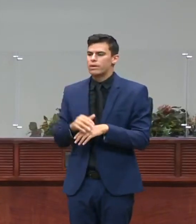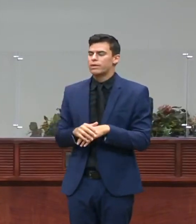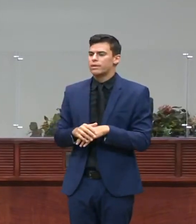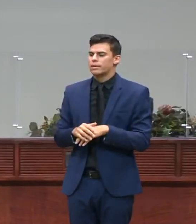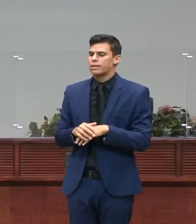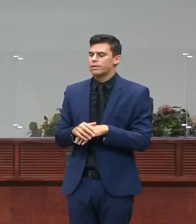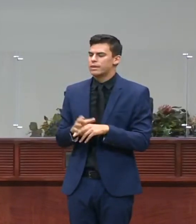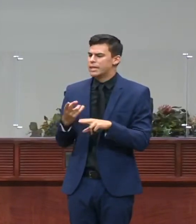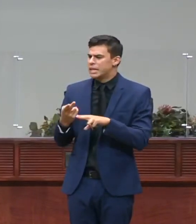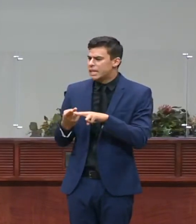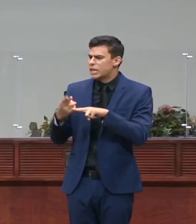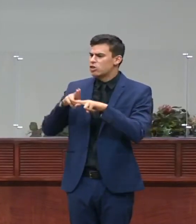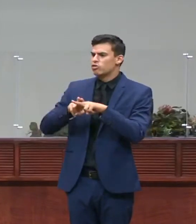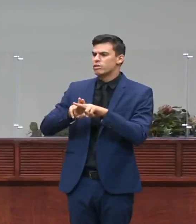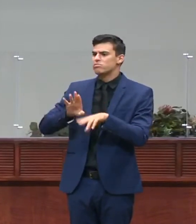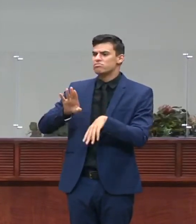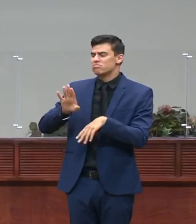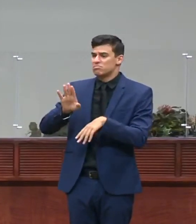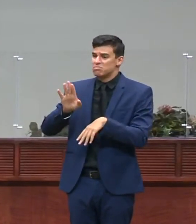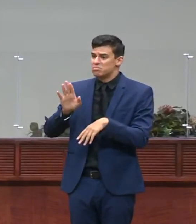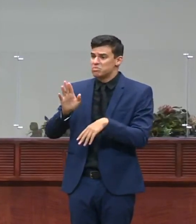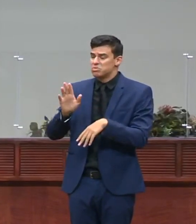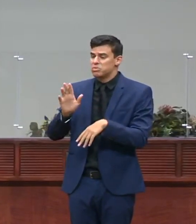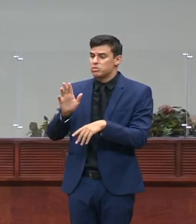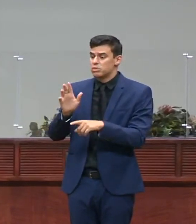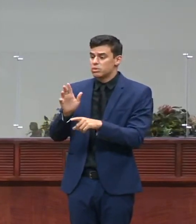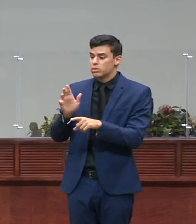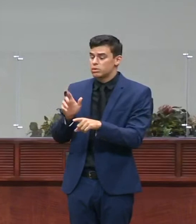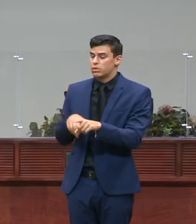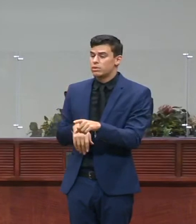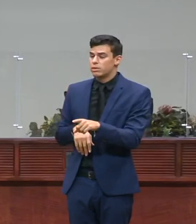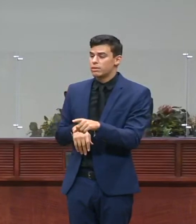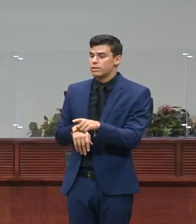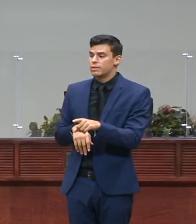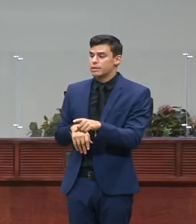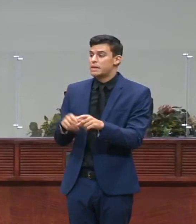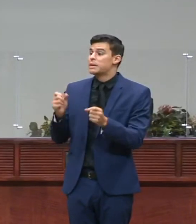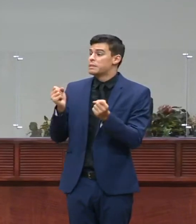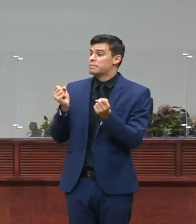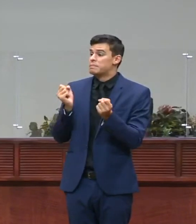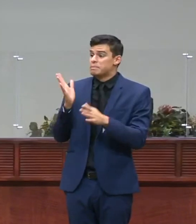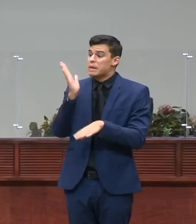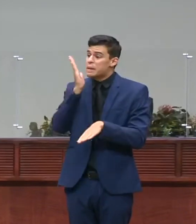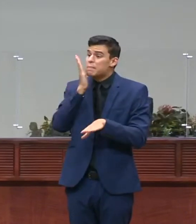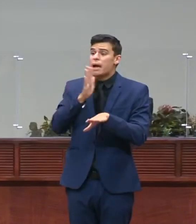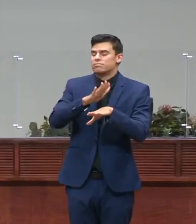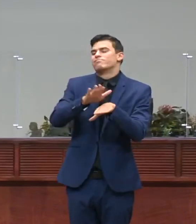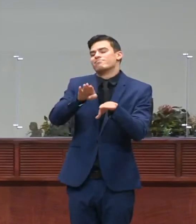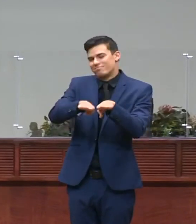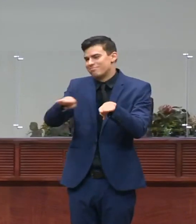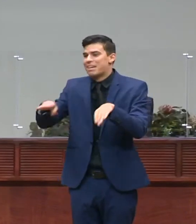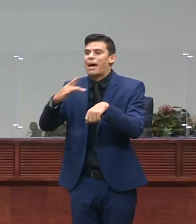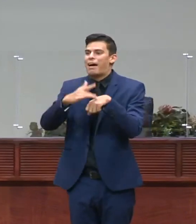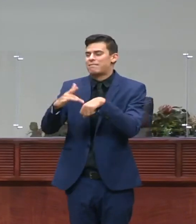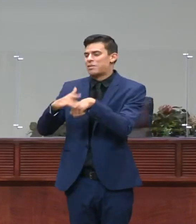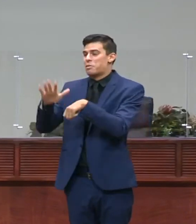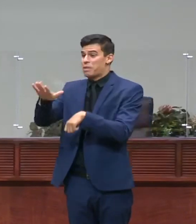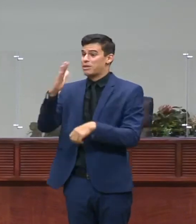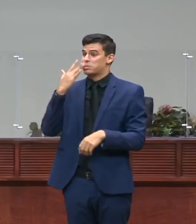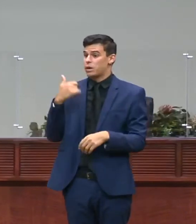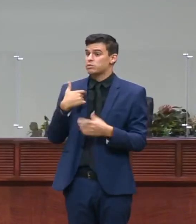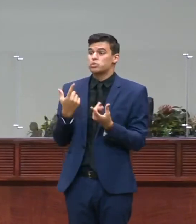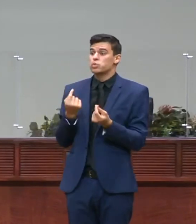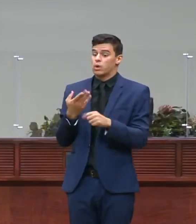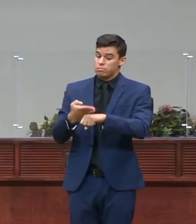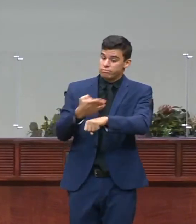And it's two ways to discharge from a hospital. You either better or you die. And that's why